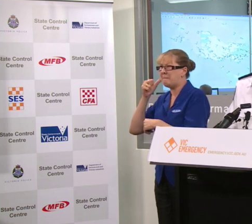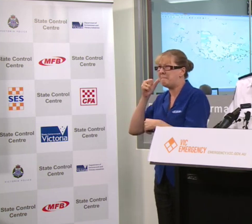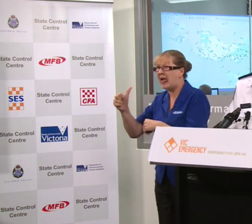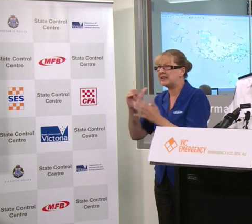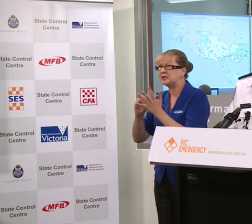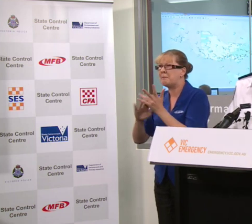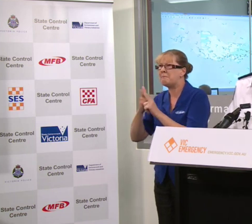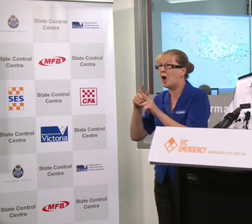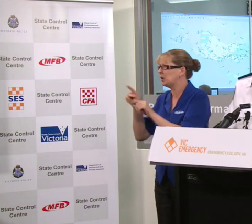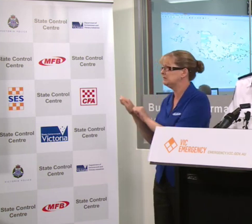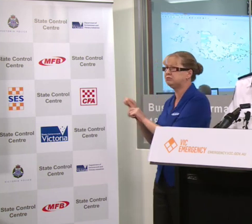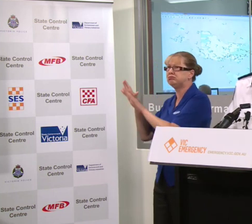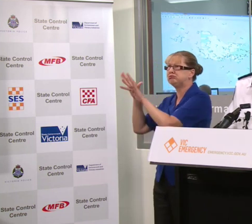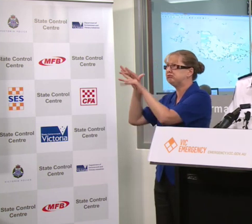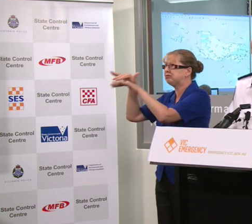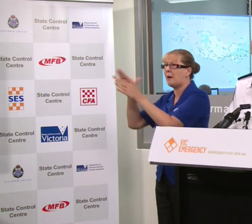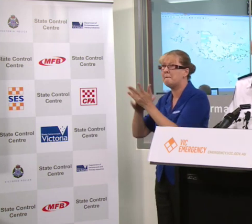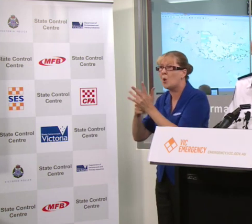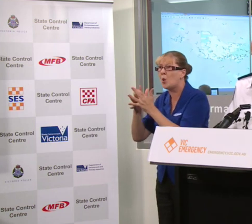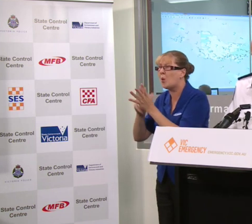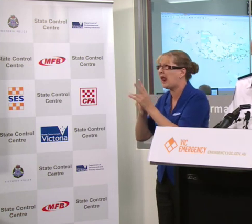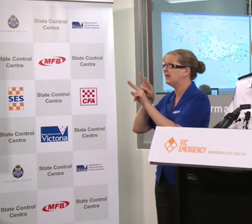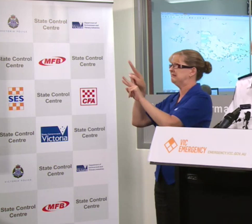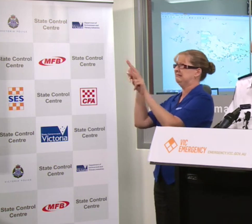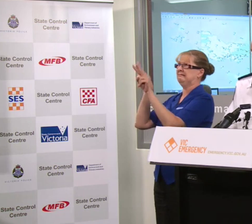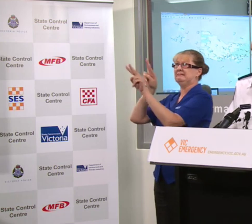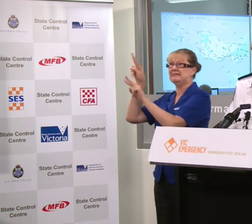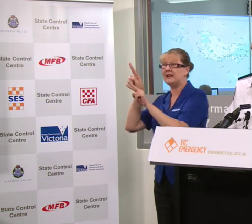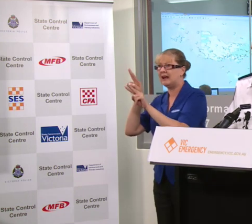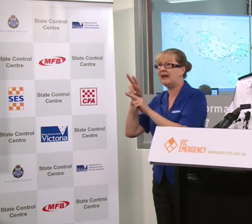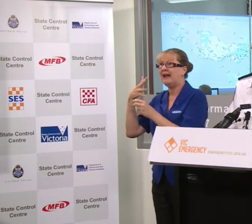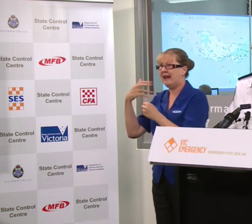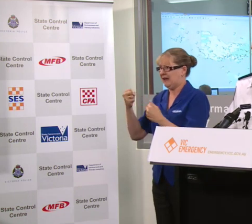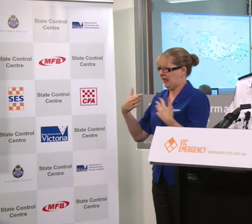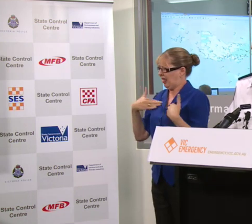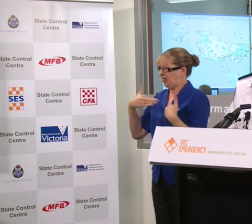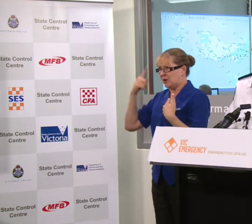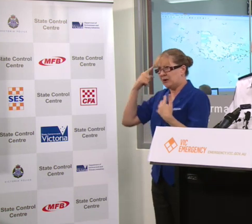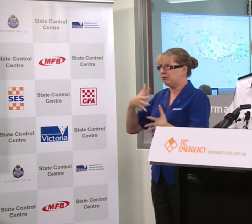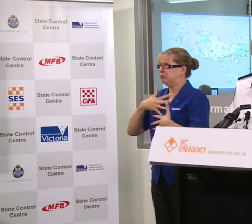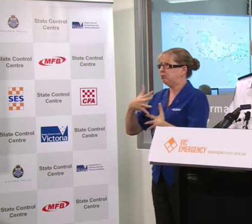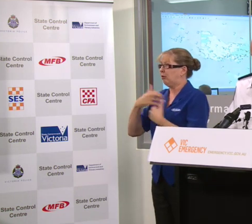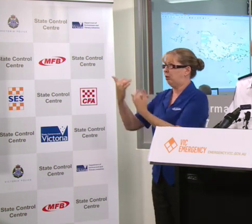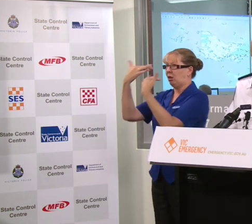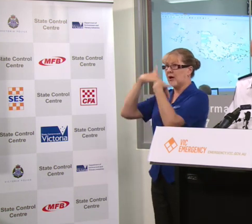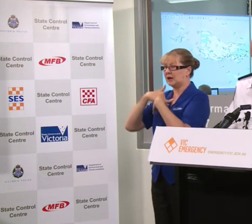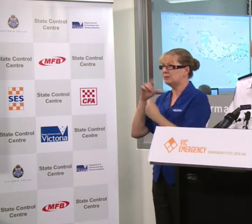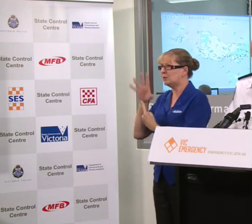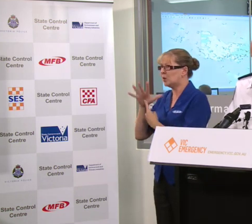Morwell and is causing obviously concern and health messaging is important for the Morwell